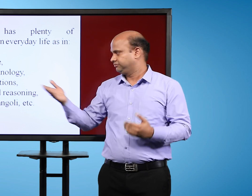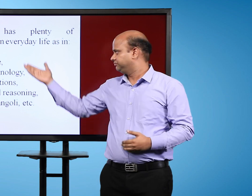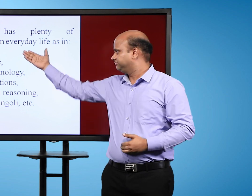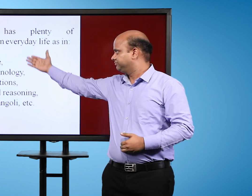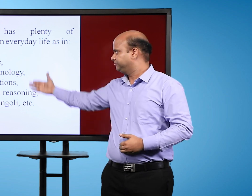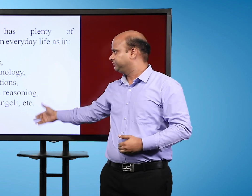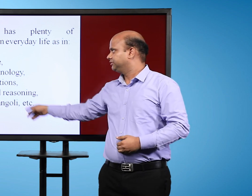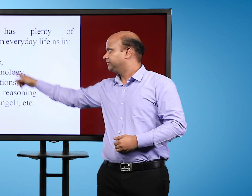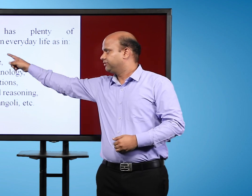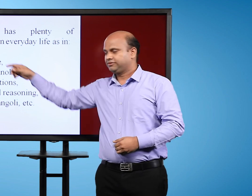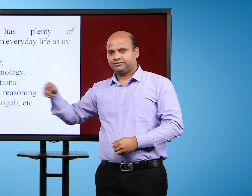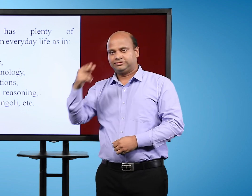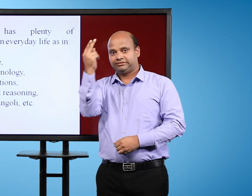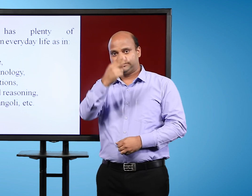As in art,